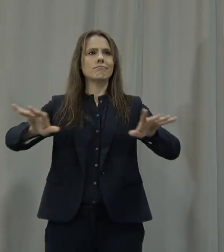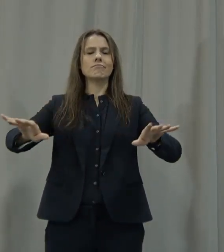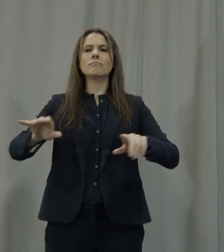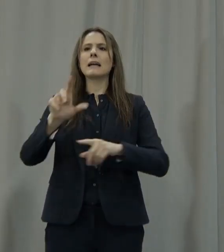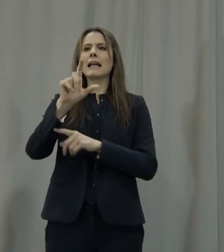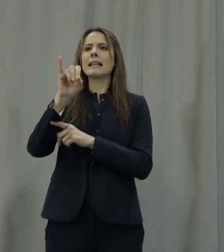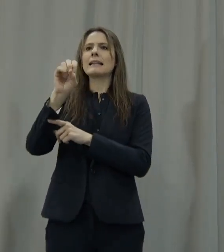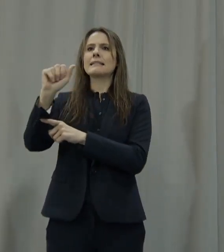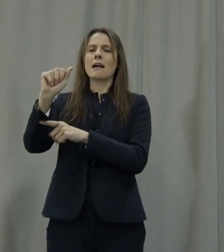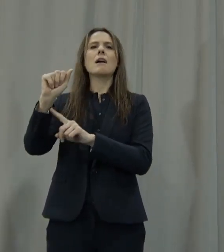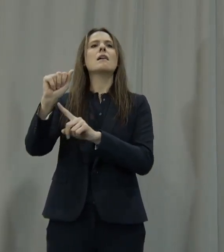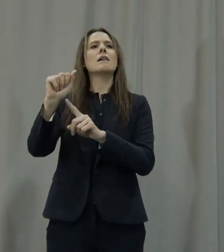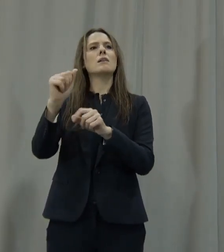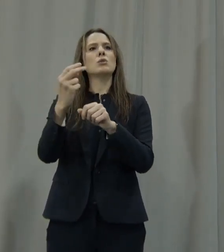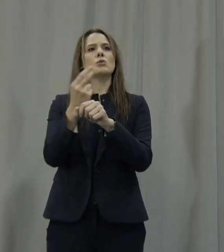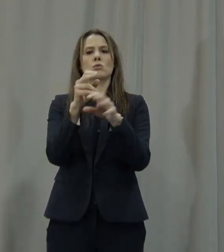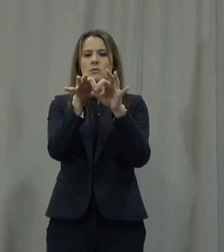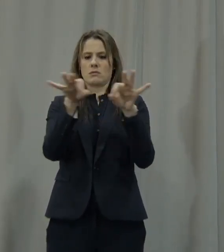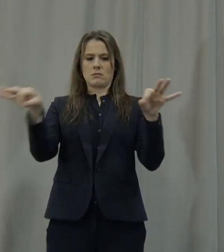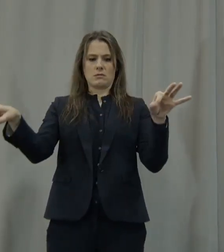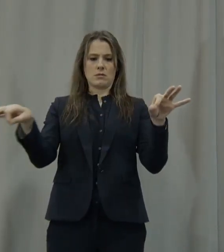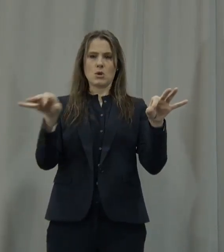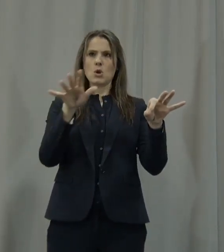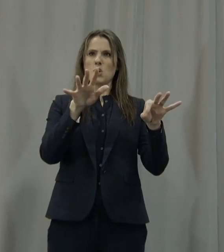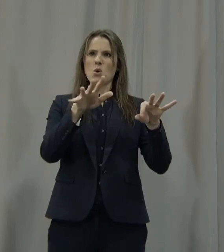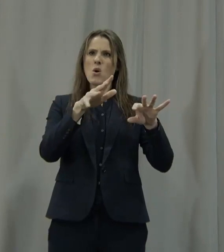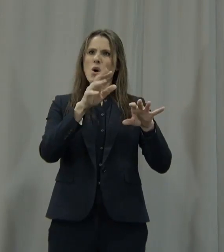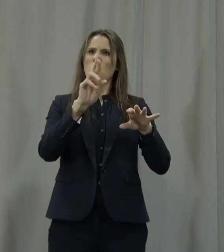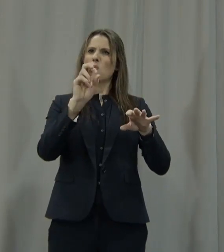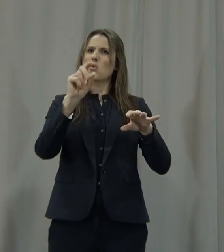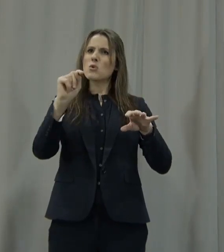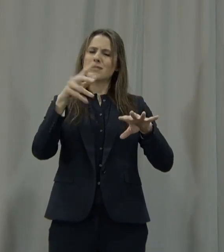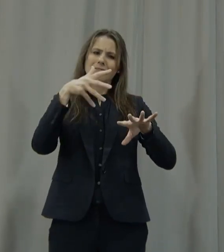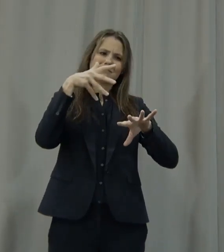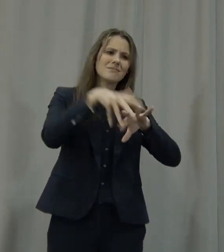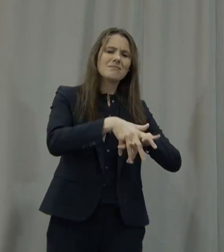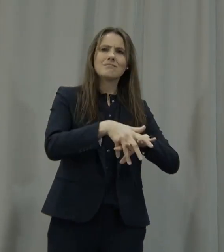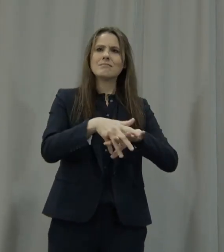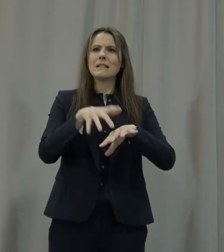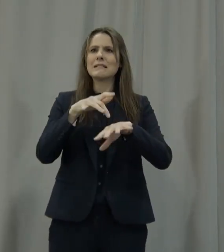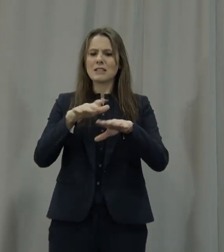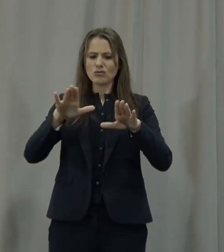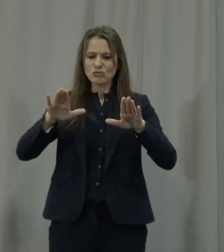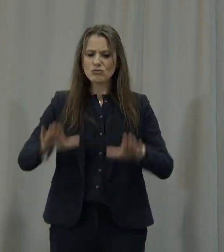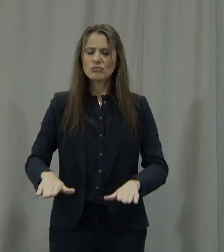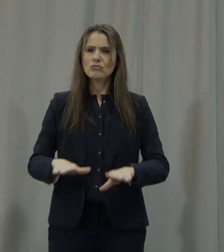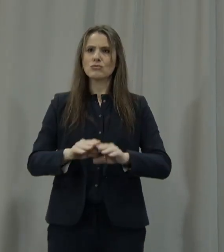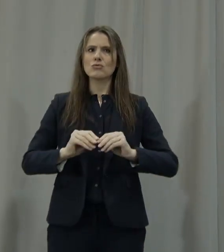She captured these words, put your roots down, put your feet on the ground.